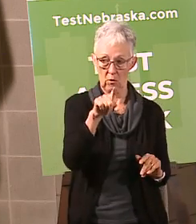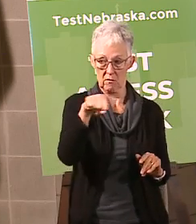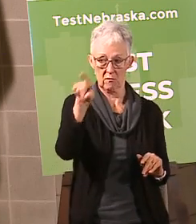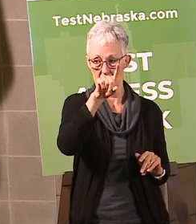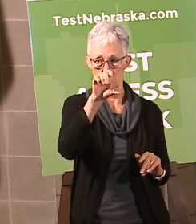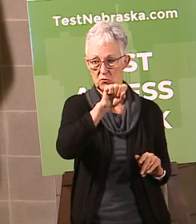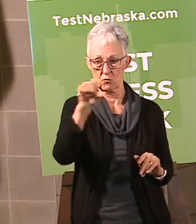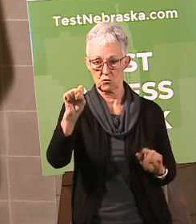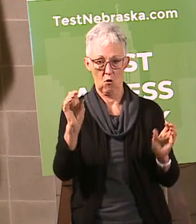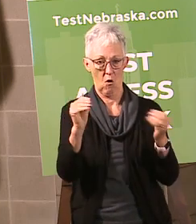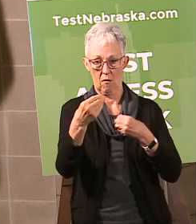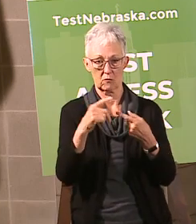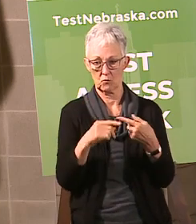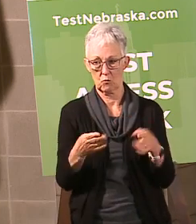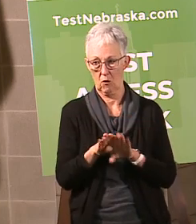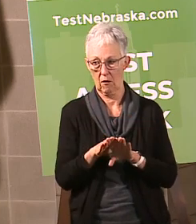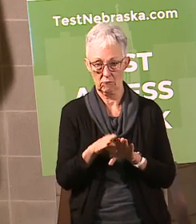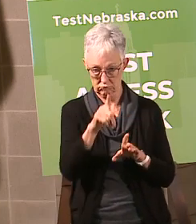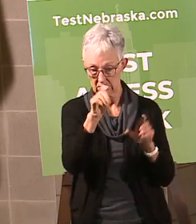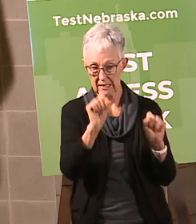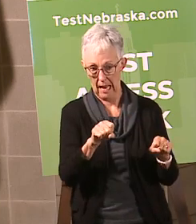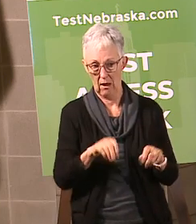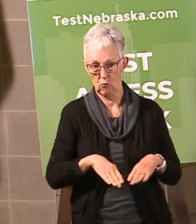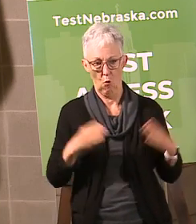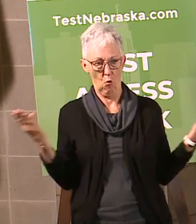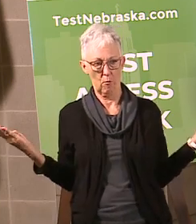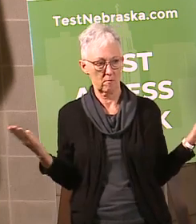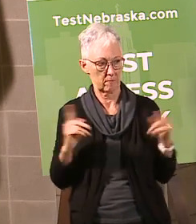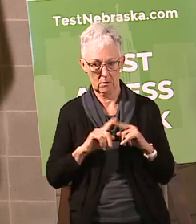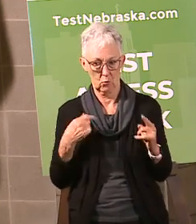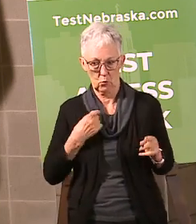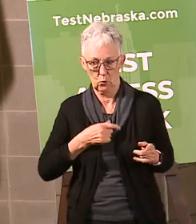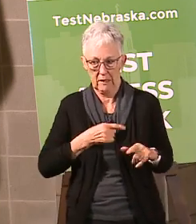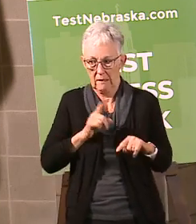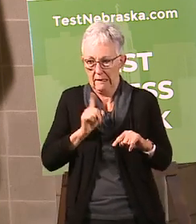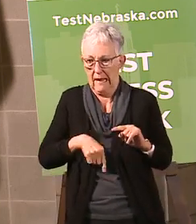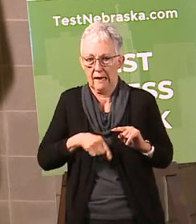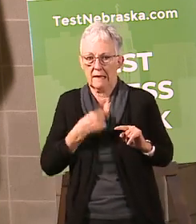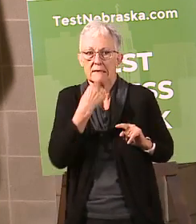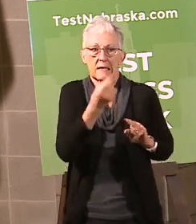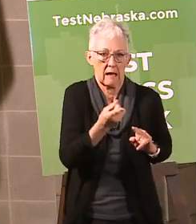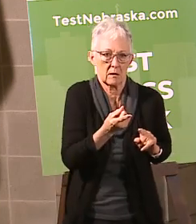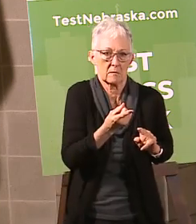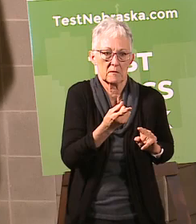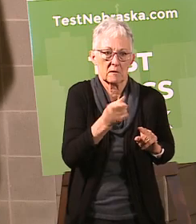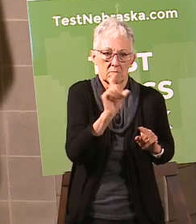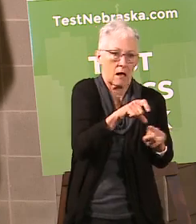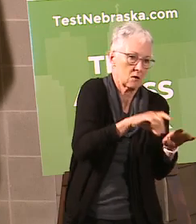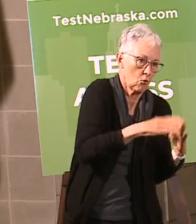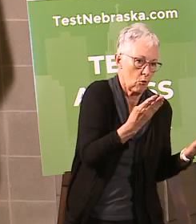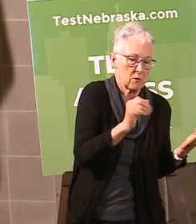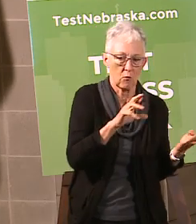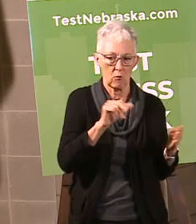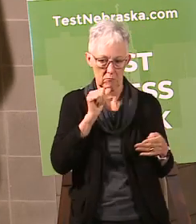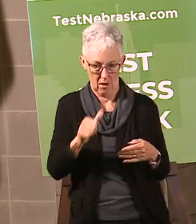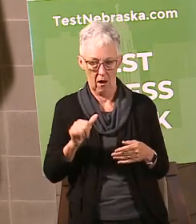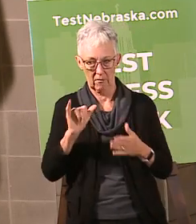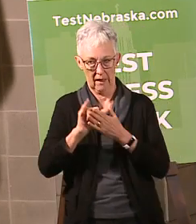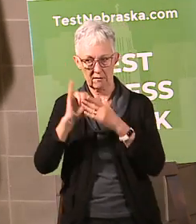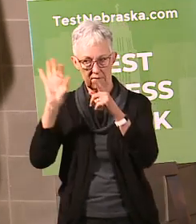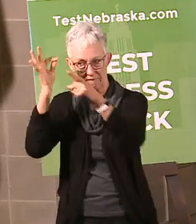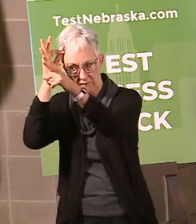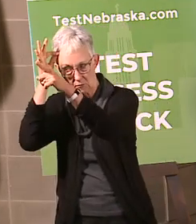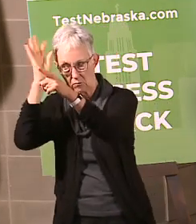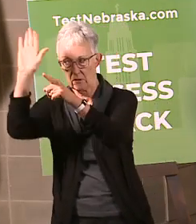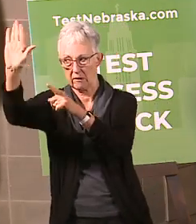being open. So they can be open if they want, but we, the state, don't dictate to them when they have to be open. So that's a federal government office, so